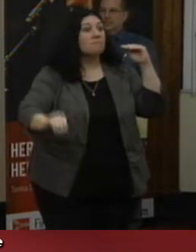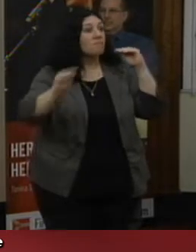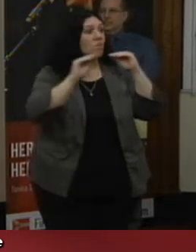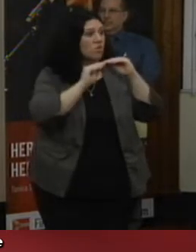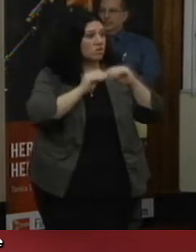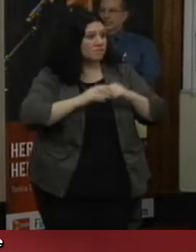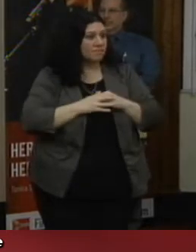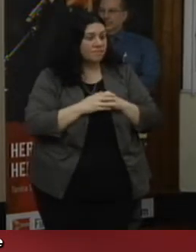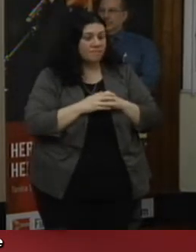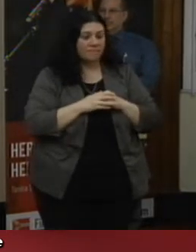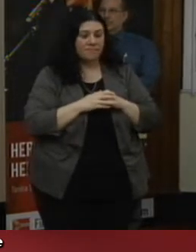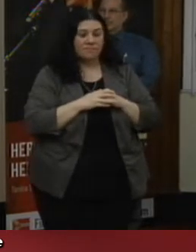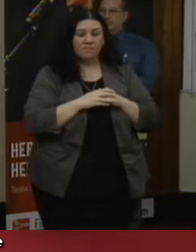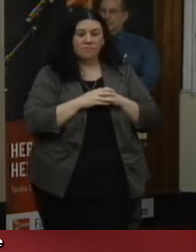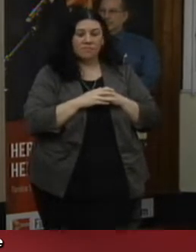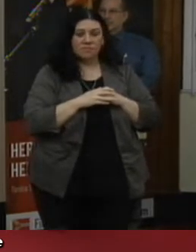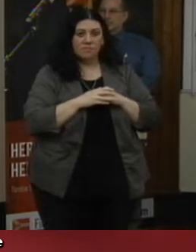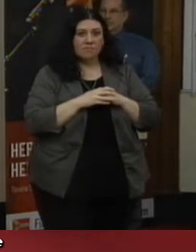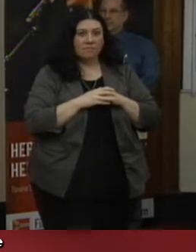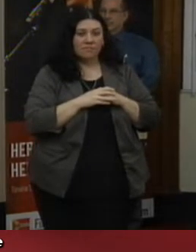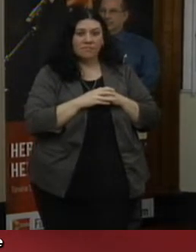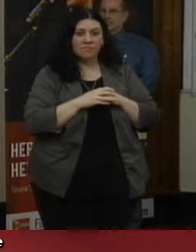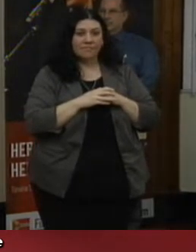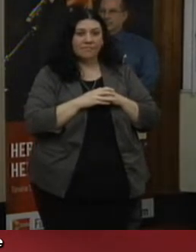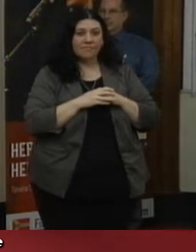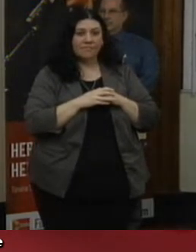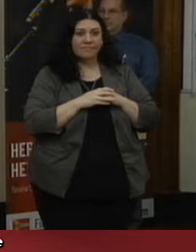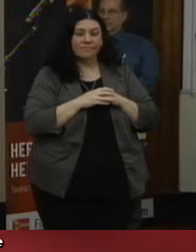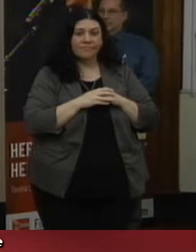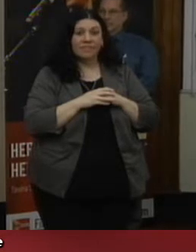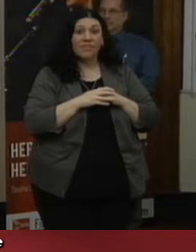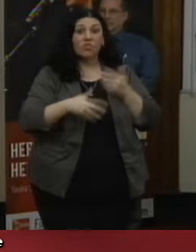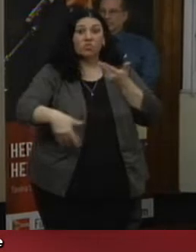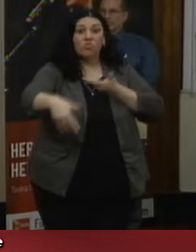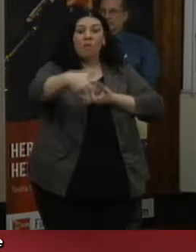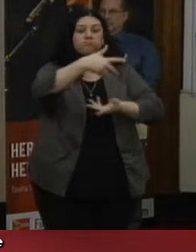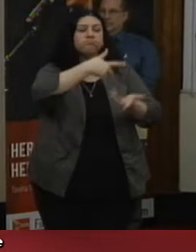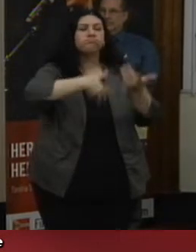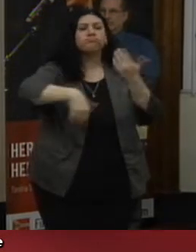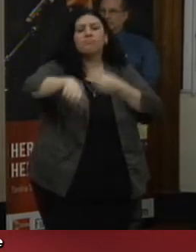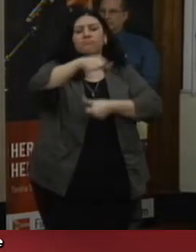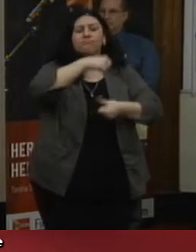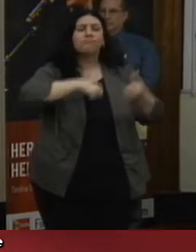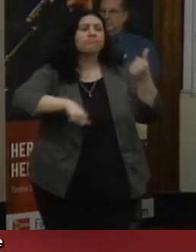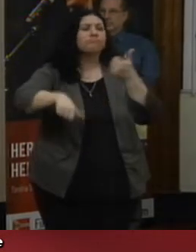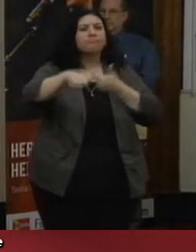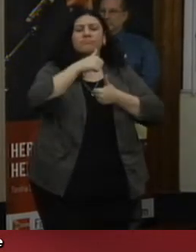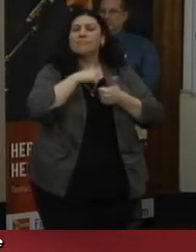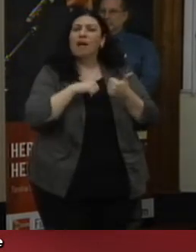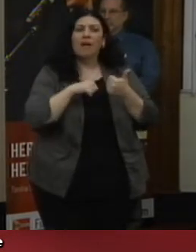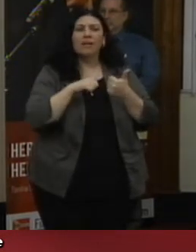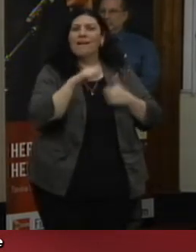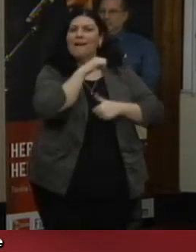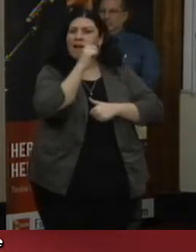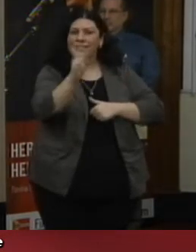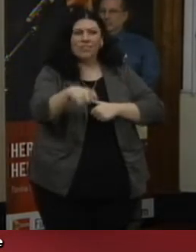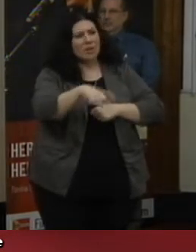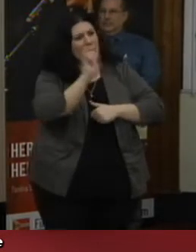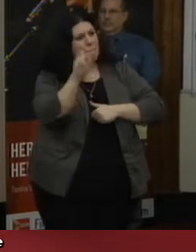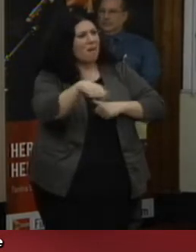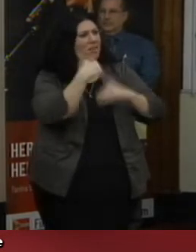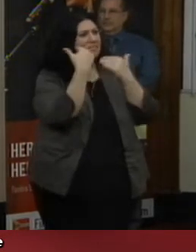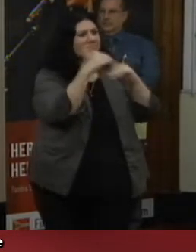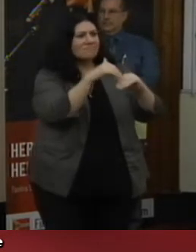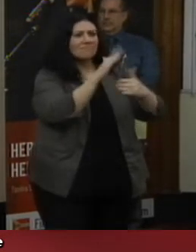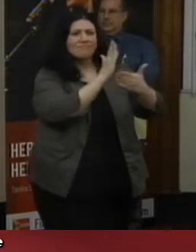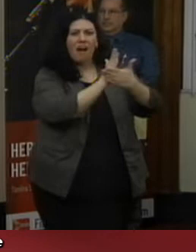We must limit unnecessary social mixing and interactions. We must do that